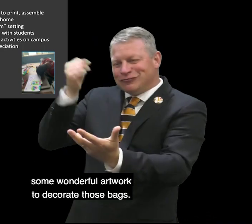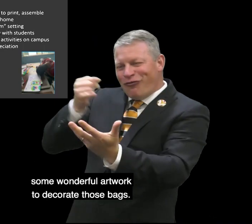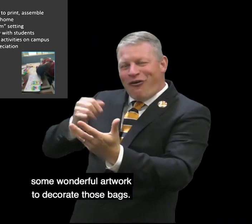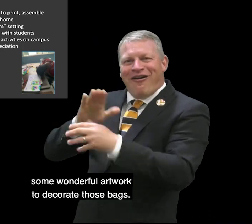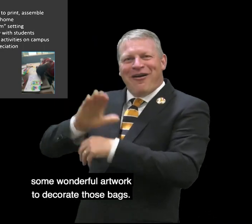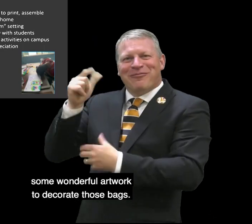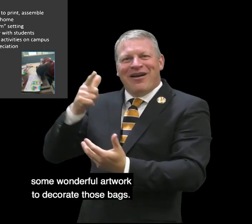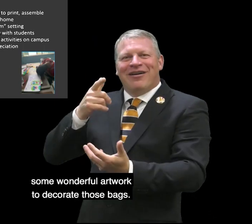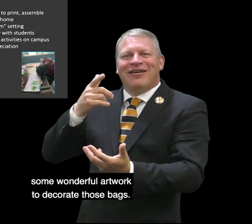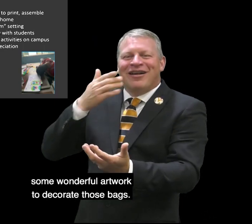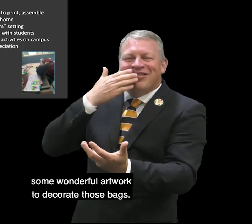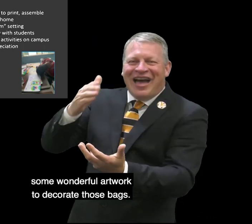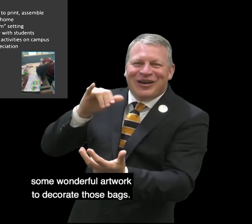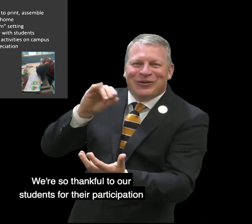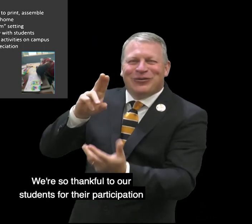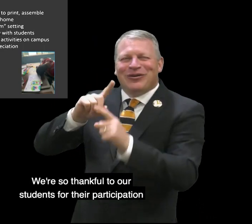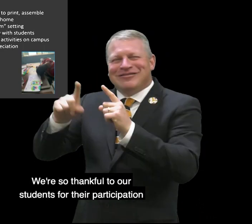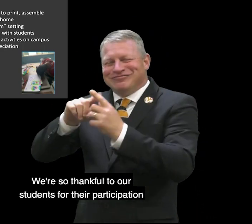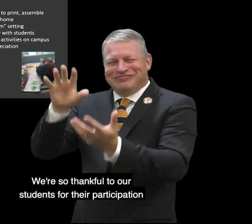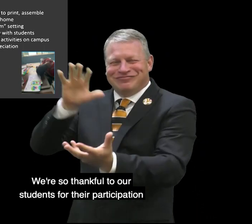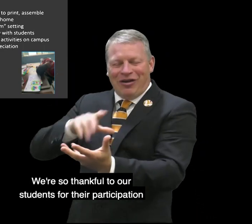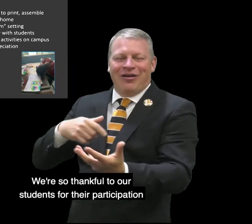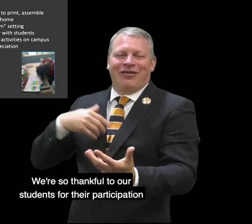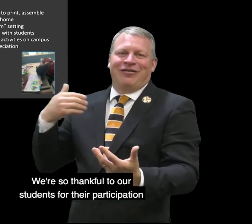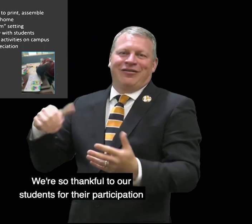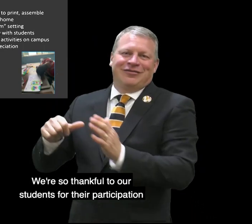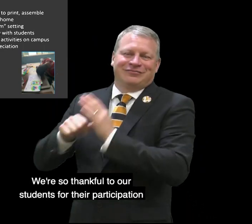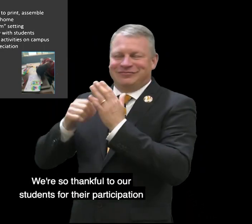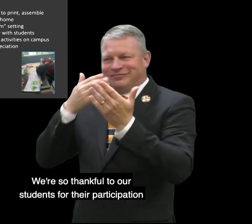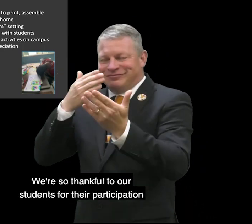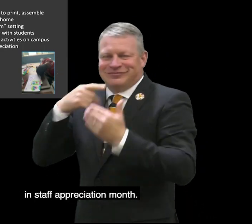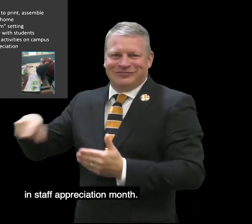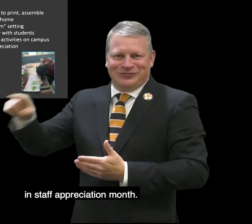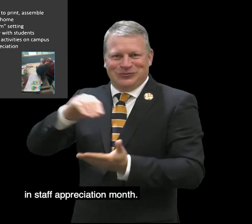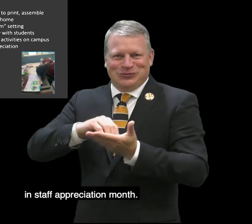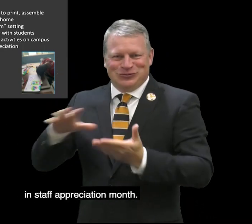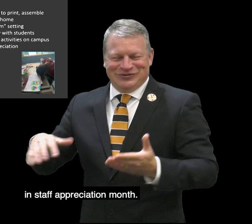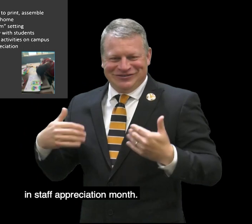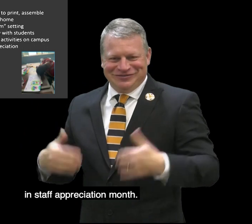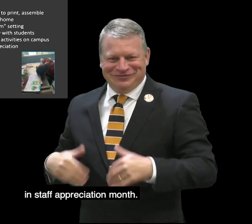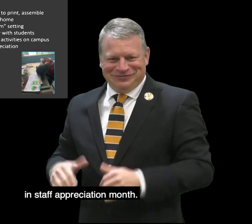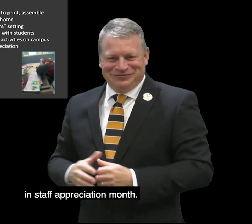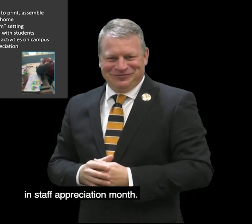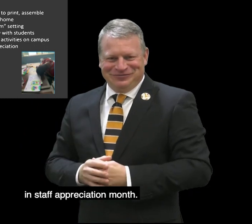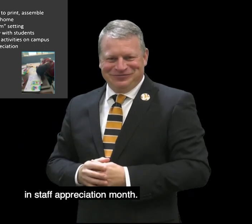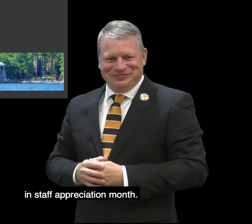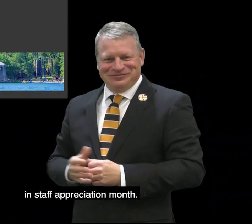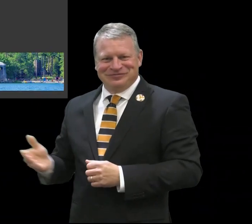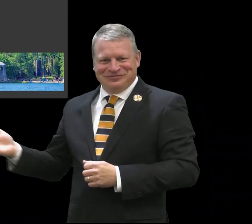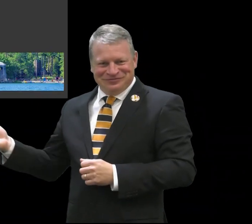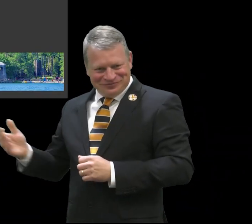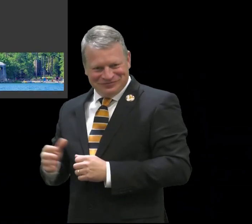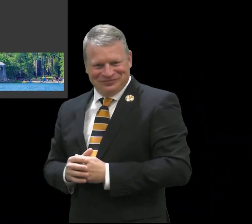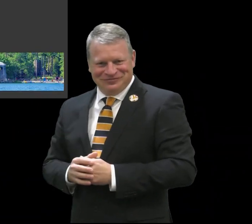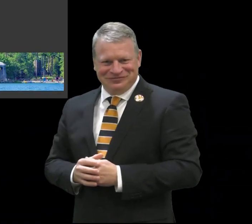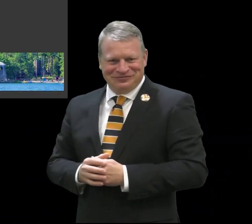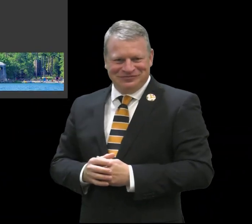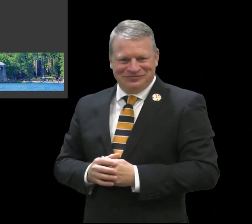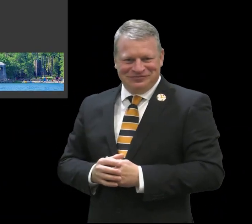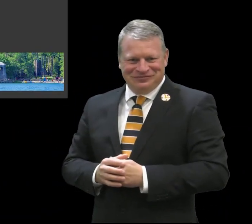staff. These bags were assembled by our students who did some wonderful artwork to decorate those bags. We're so thankful to our students for